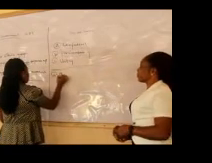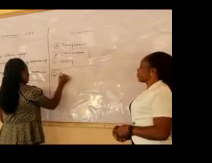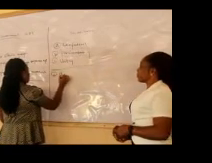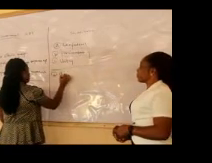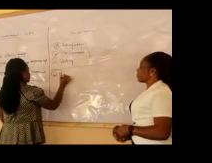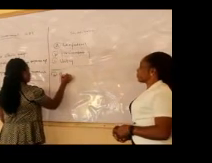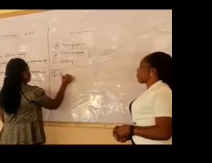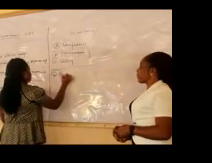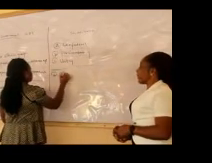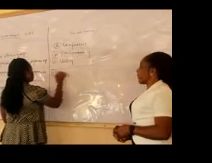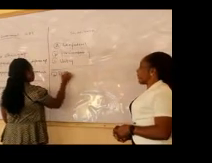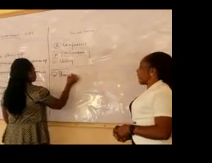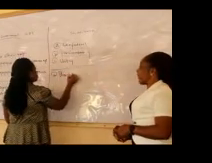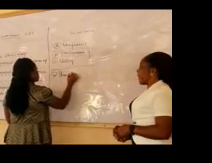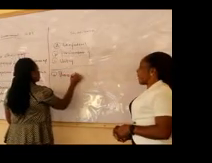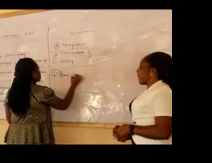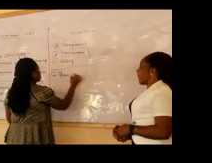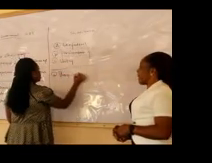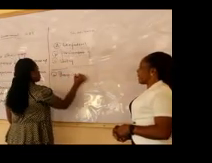there is tendency.